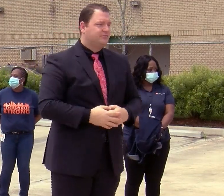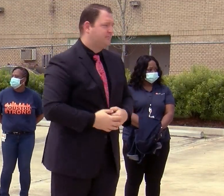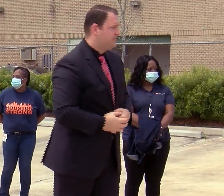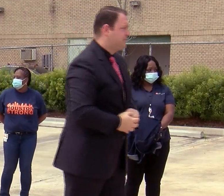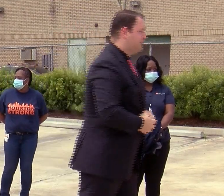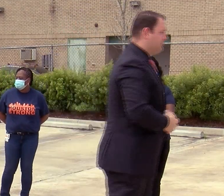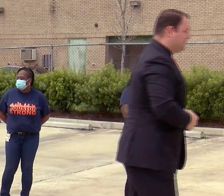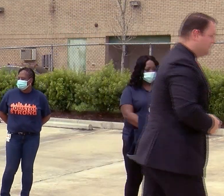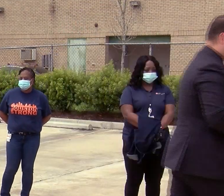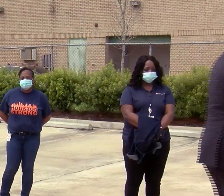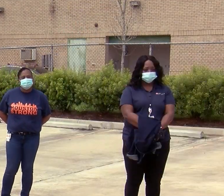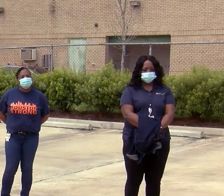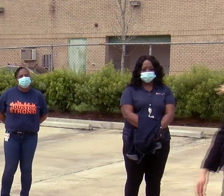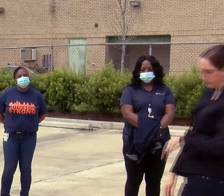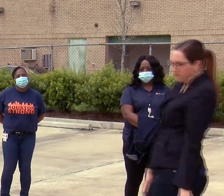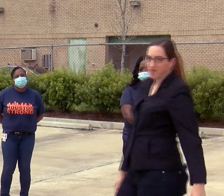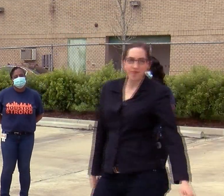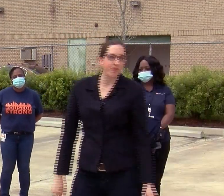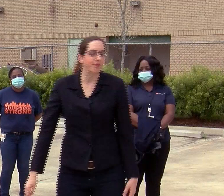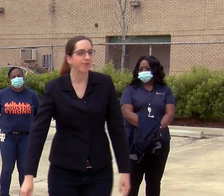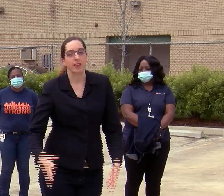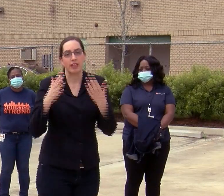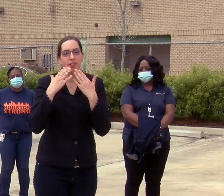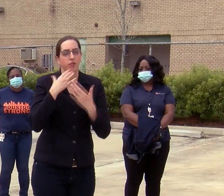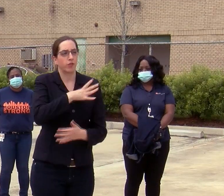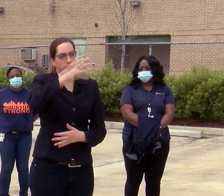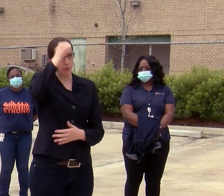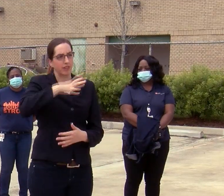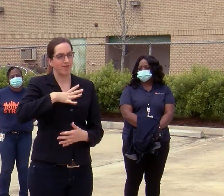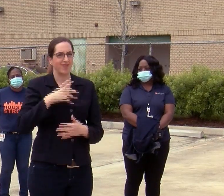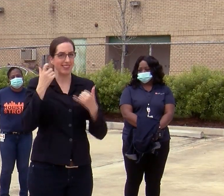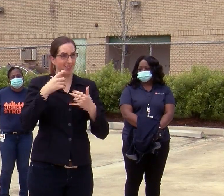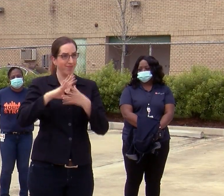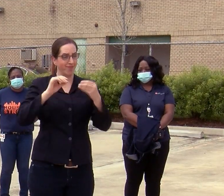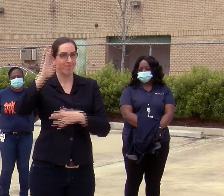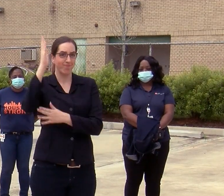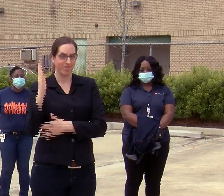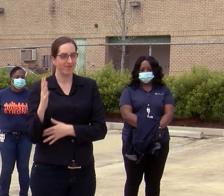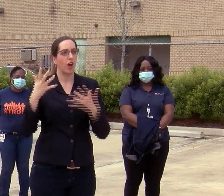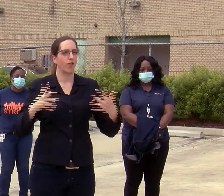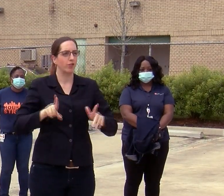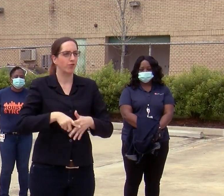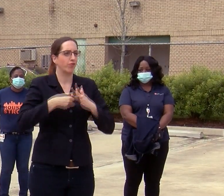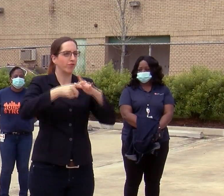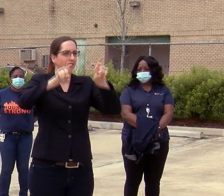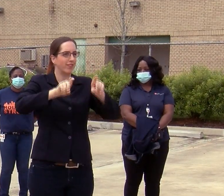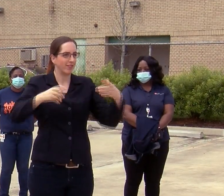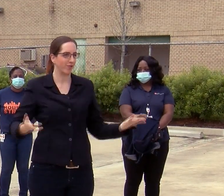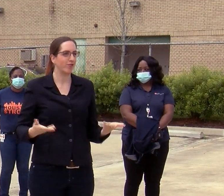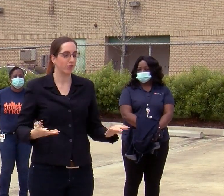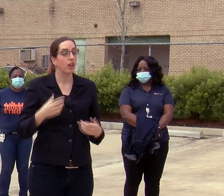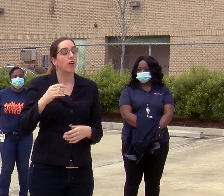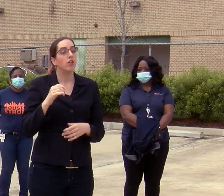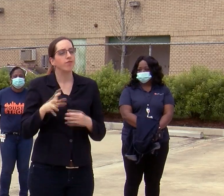Thank you, Congressman. And while we are talking, been told that testing has already started here at Sunnyside. I do also want